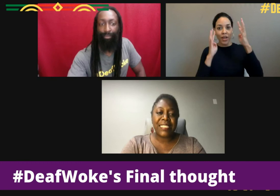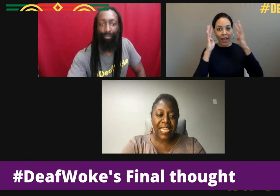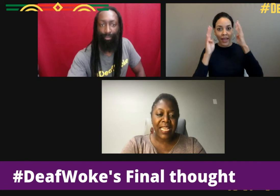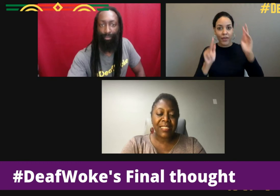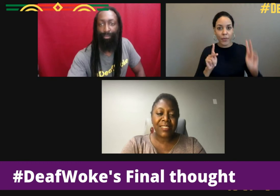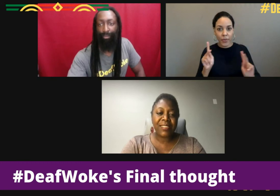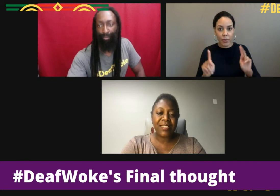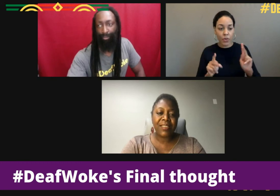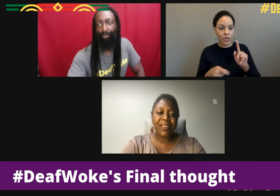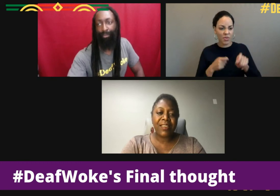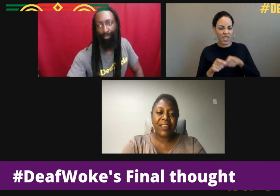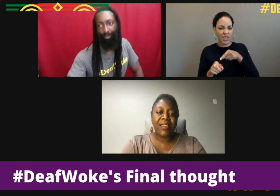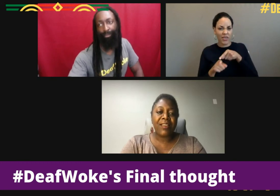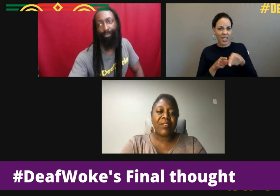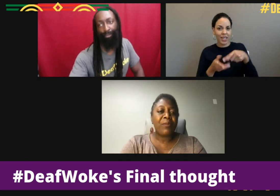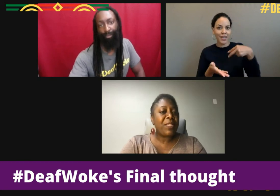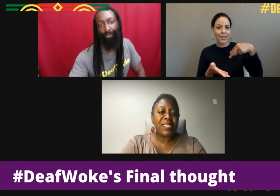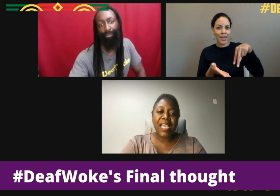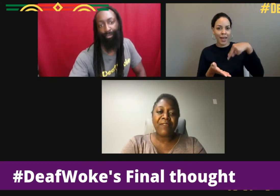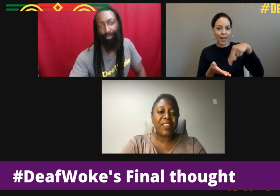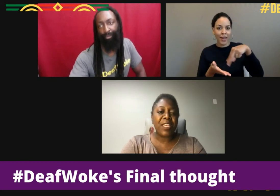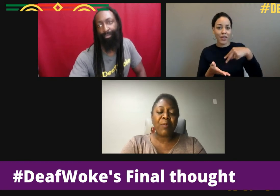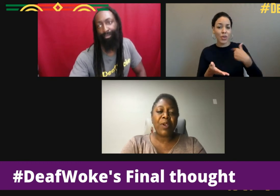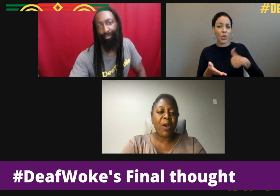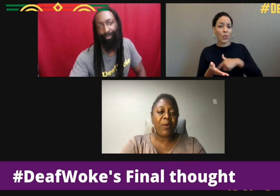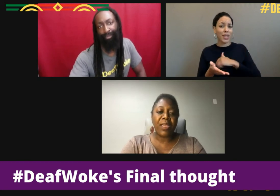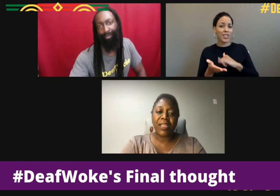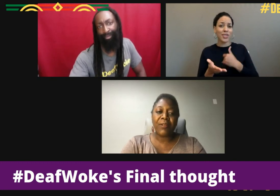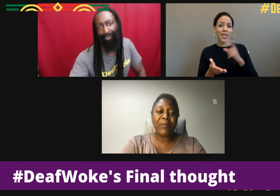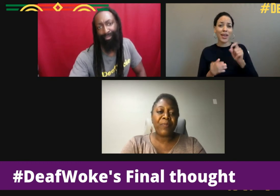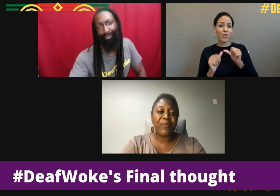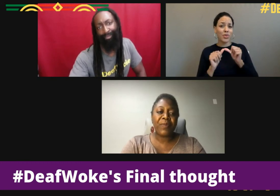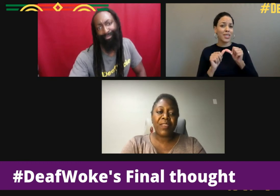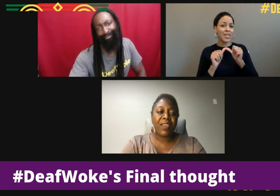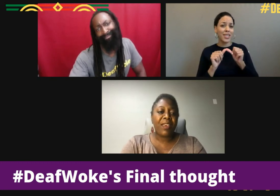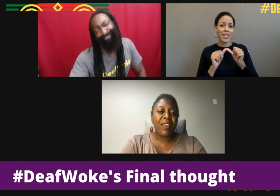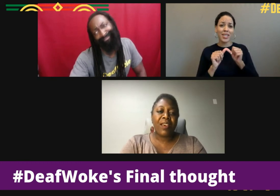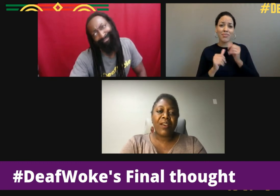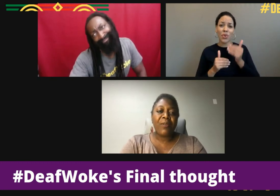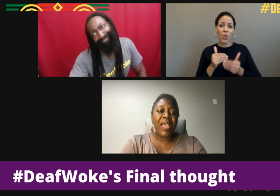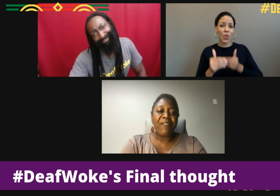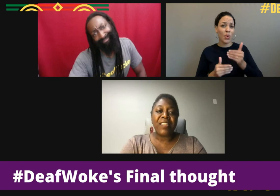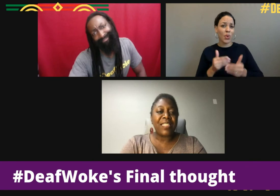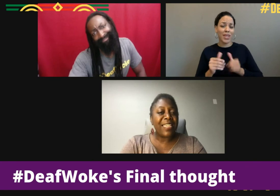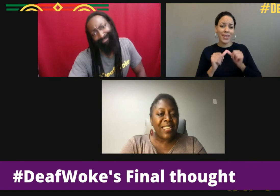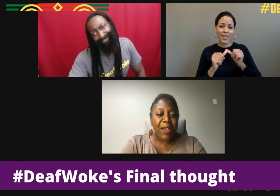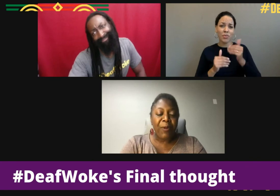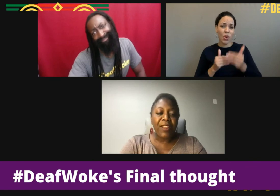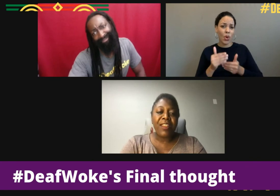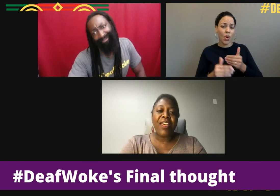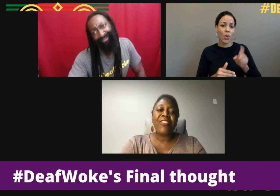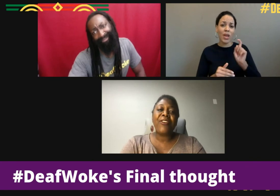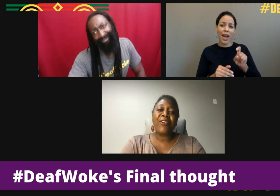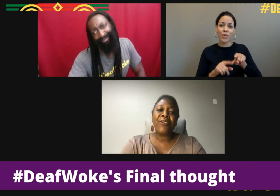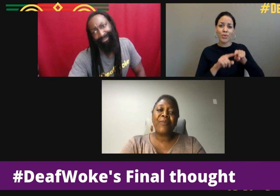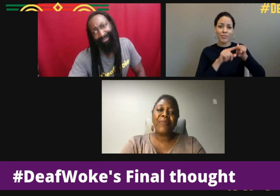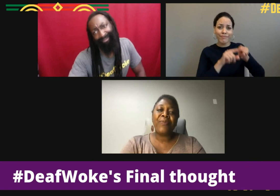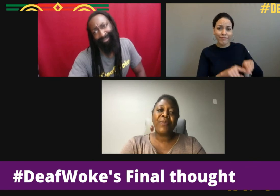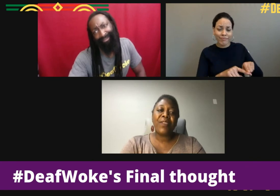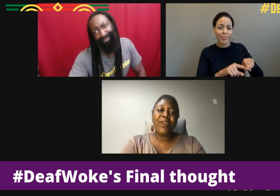in dance, we just have to keep going. We have to lean on one